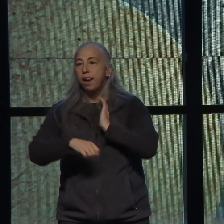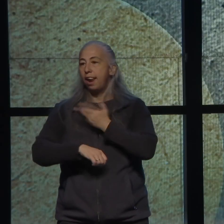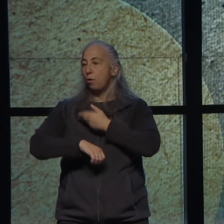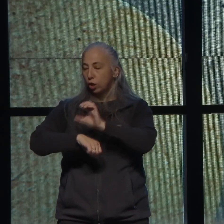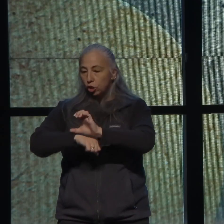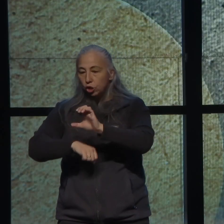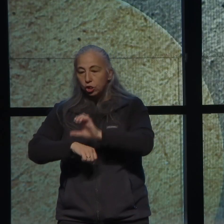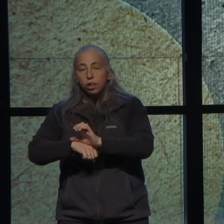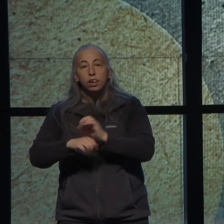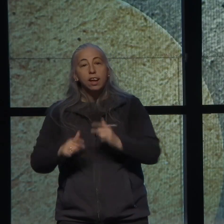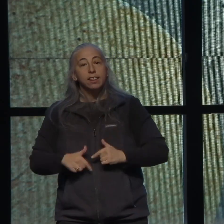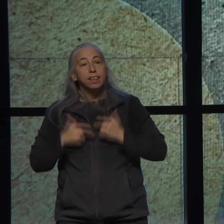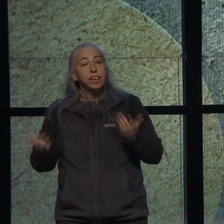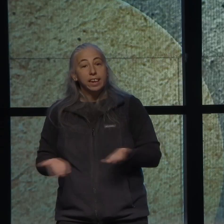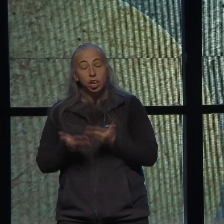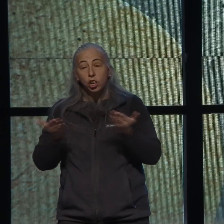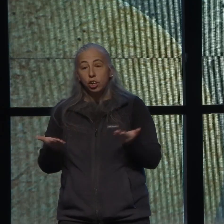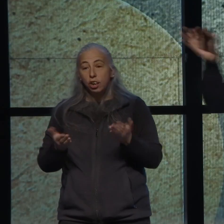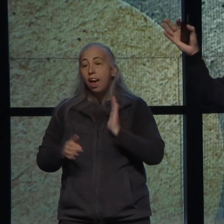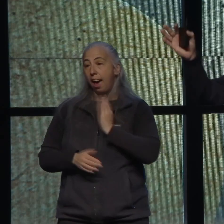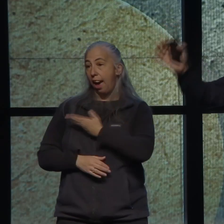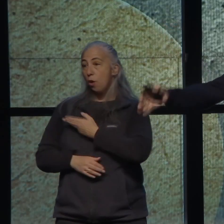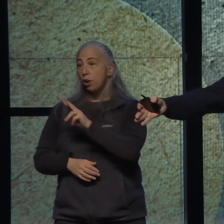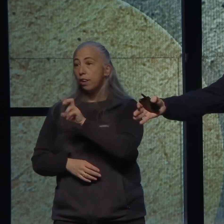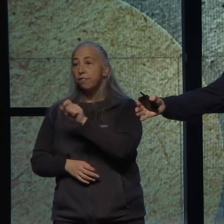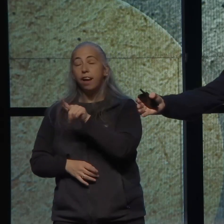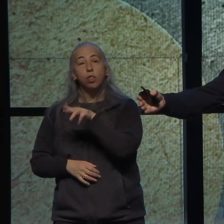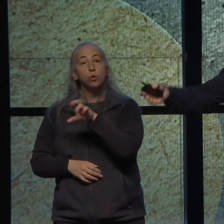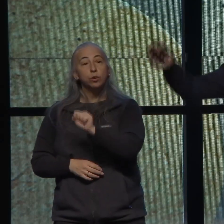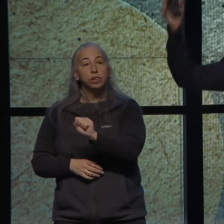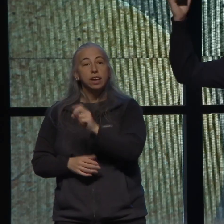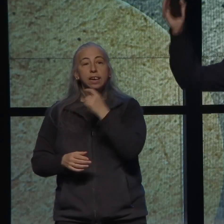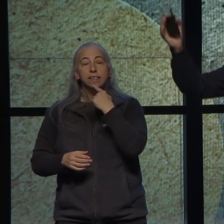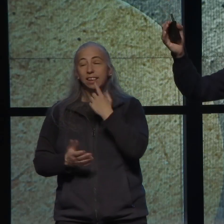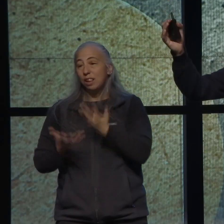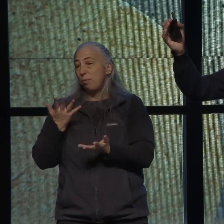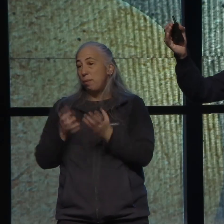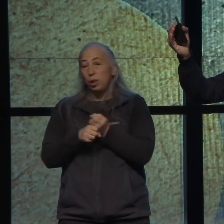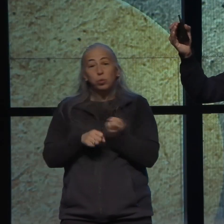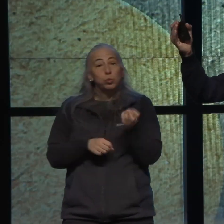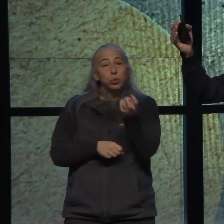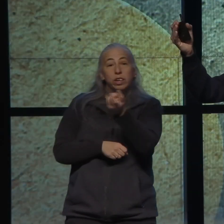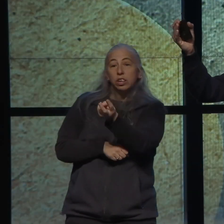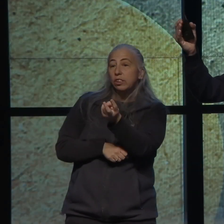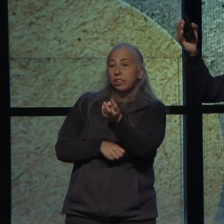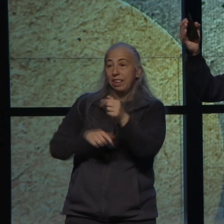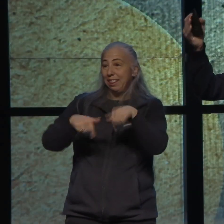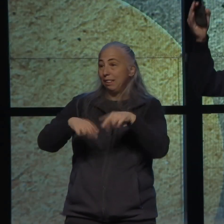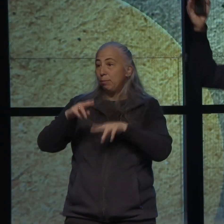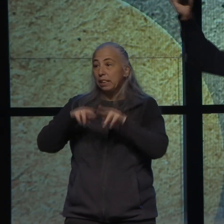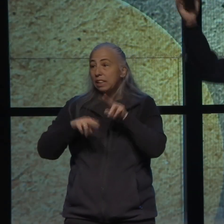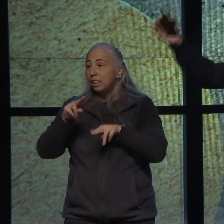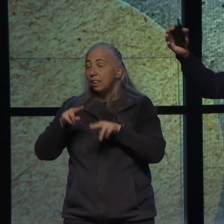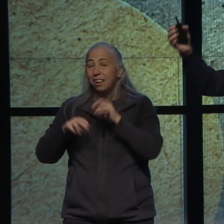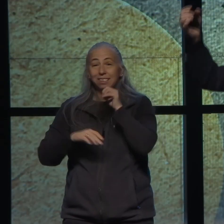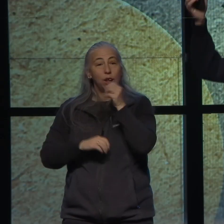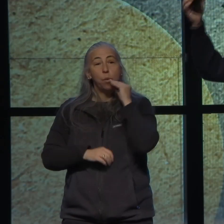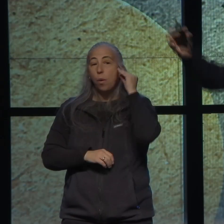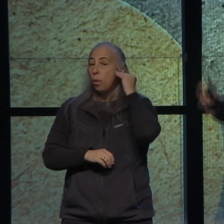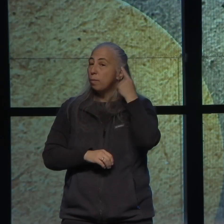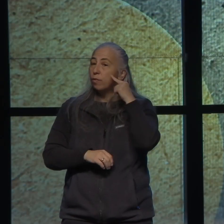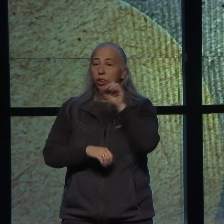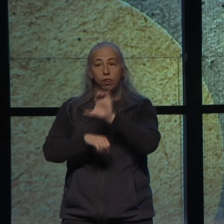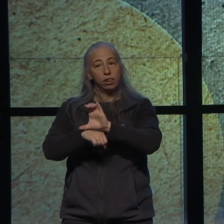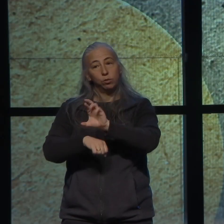has put us in a space that says, we might not be in this building in 2 years from now. And I'm so proud that we